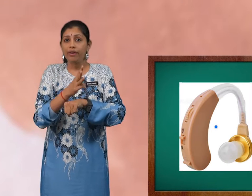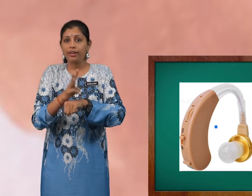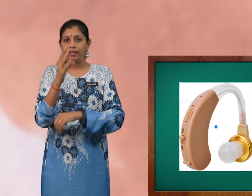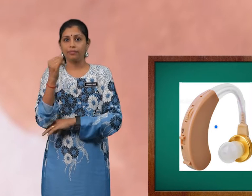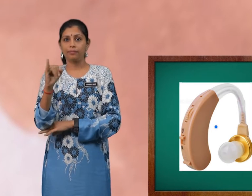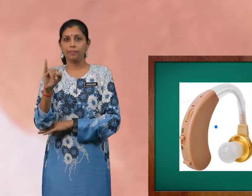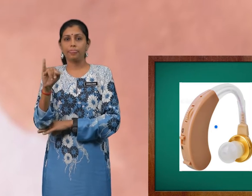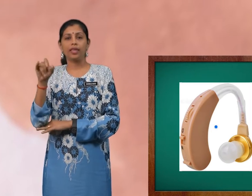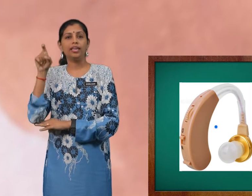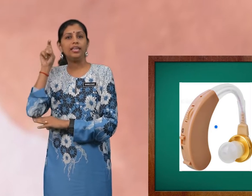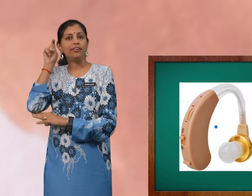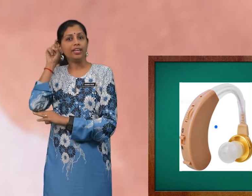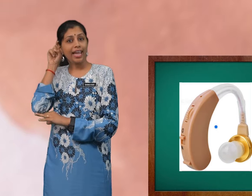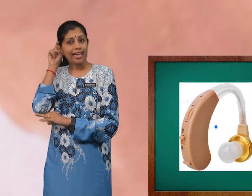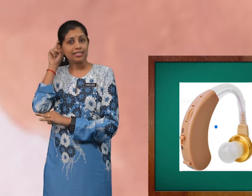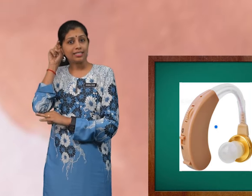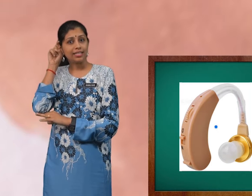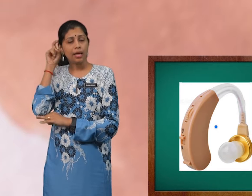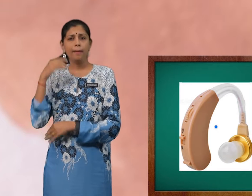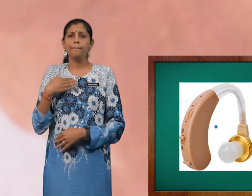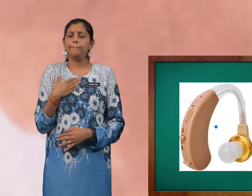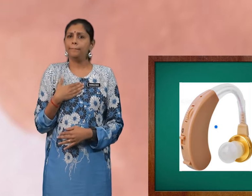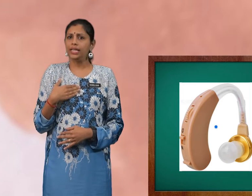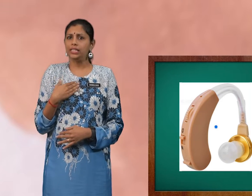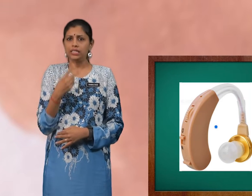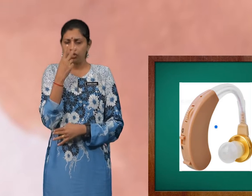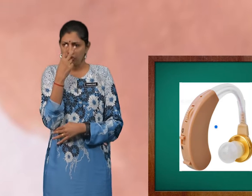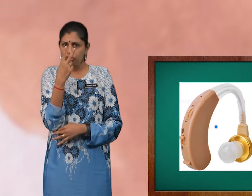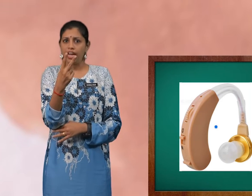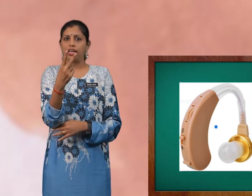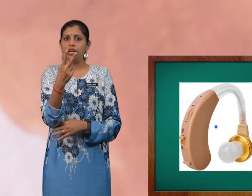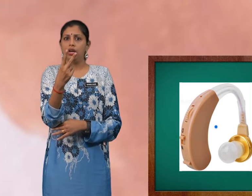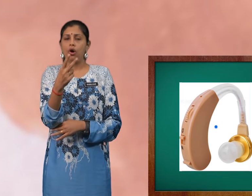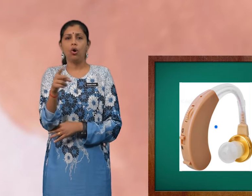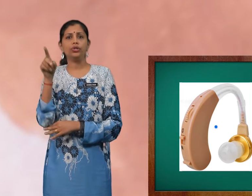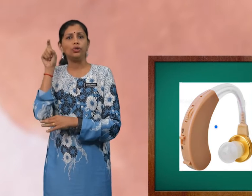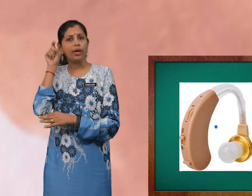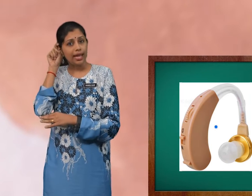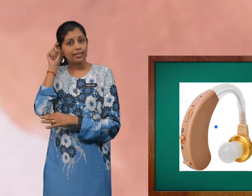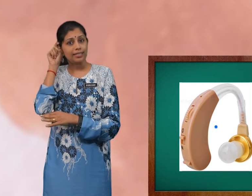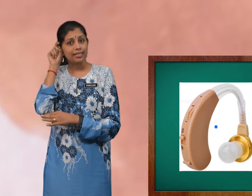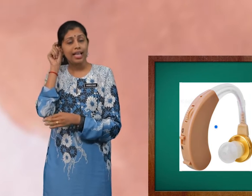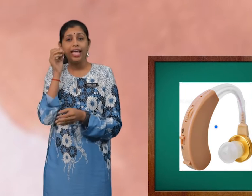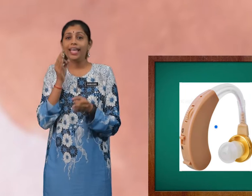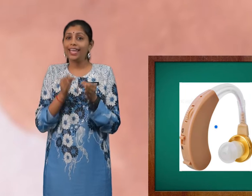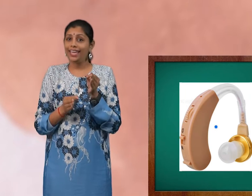wearing hearing aid, please check on your aid